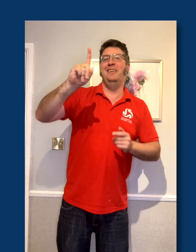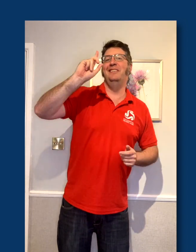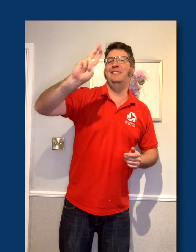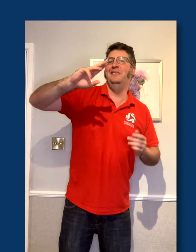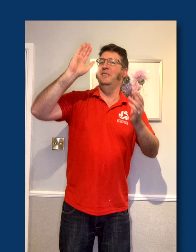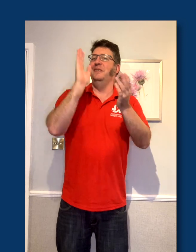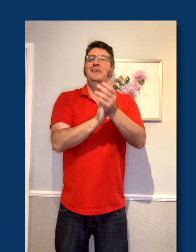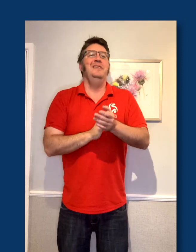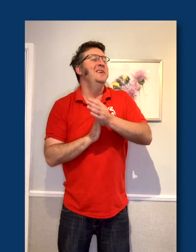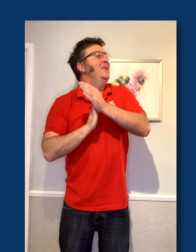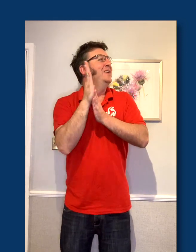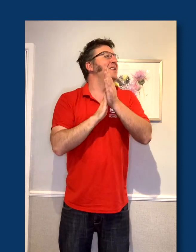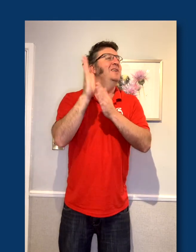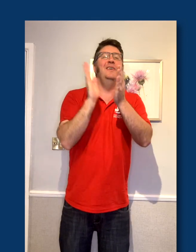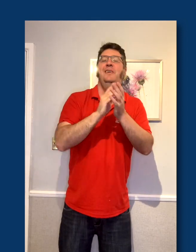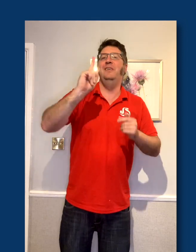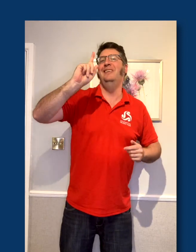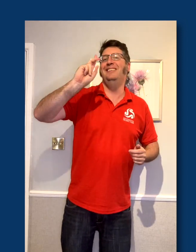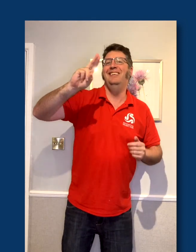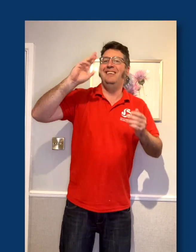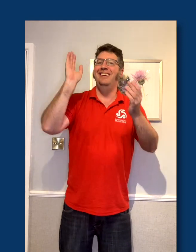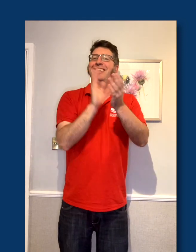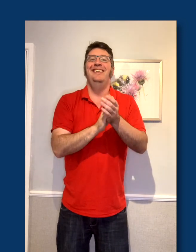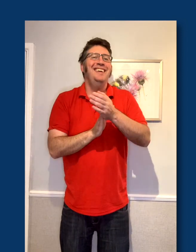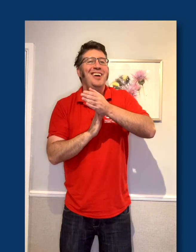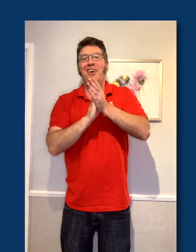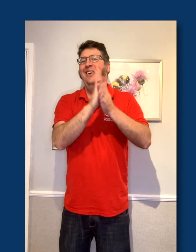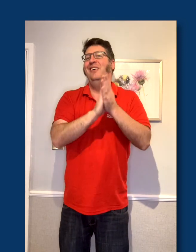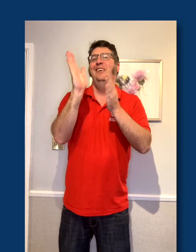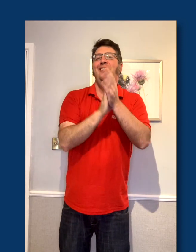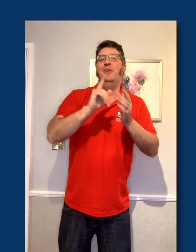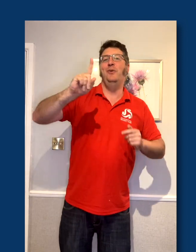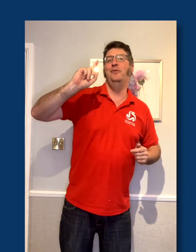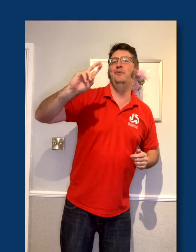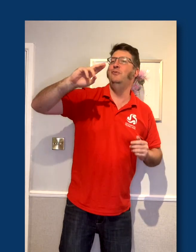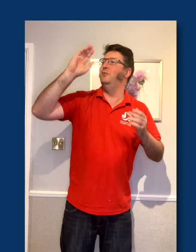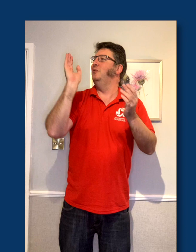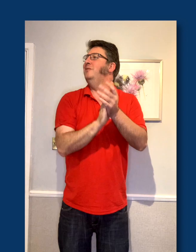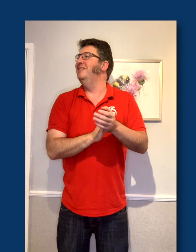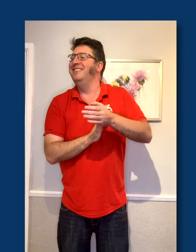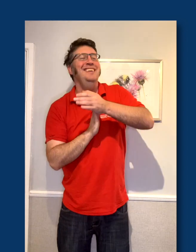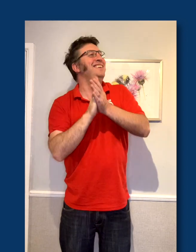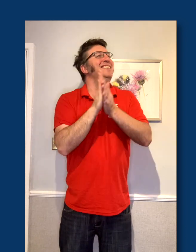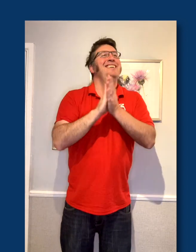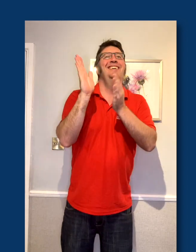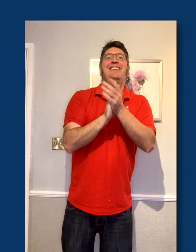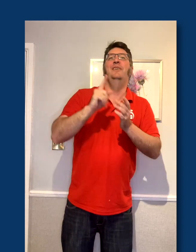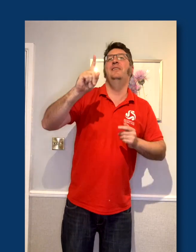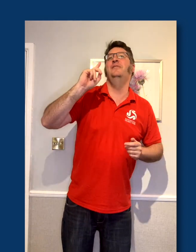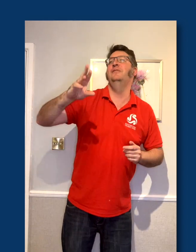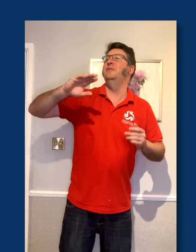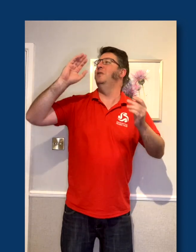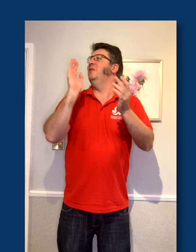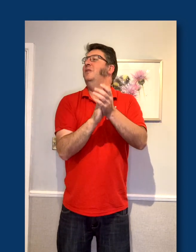turn cold. Oh, I know it ain't pretty when two hearts get broke. Yeah, I know it